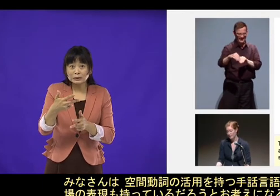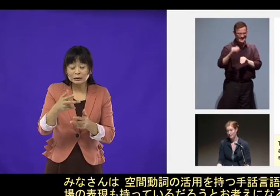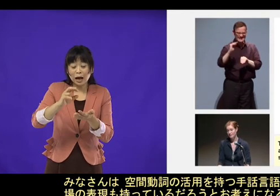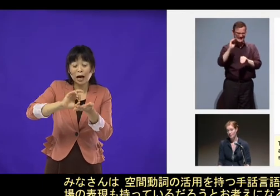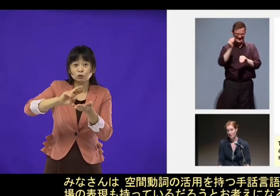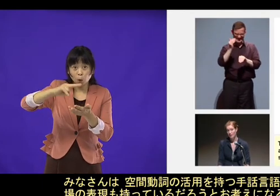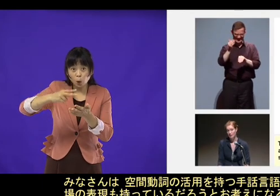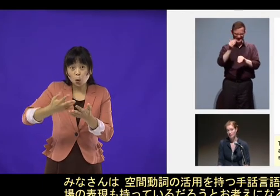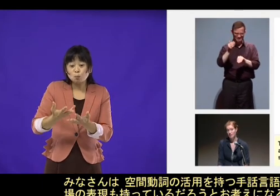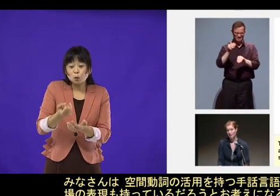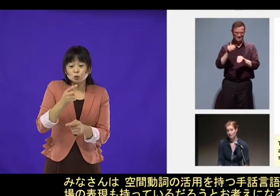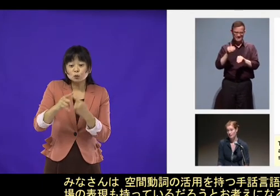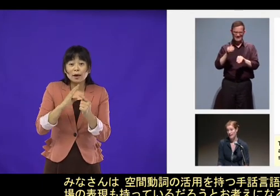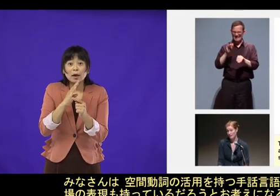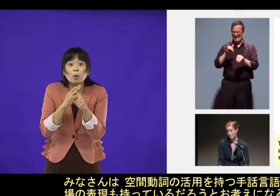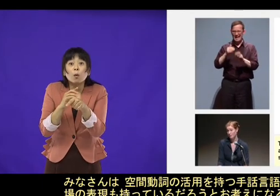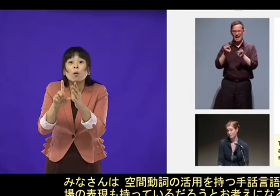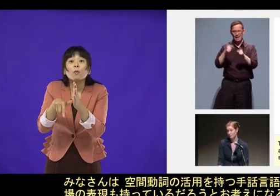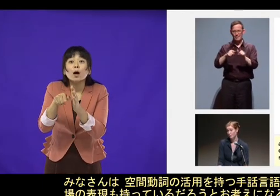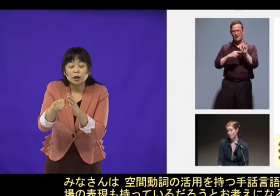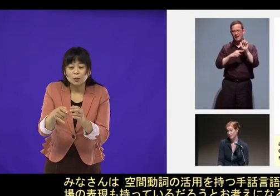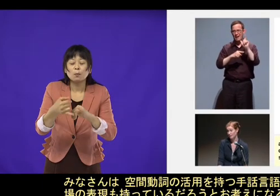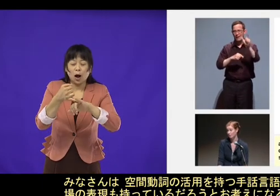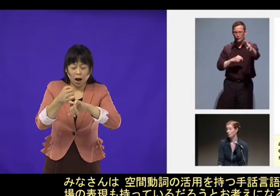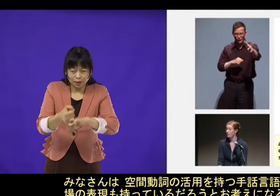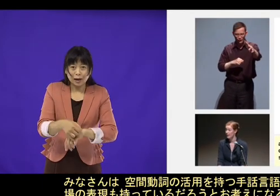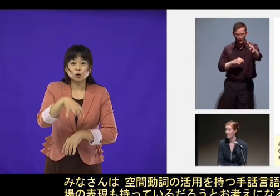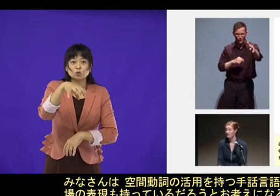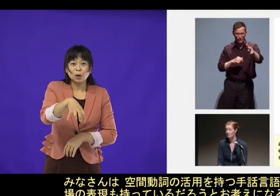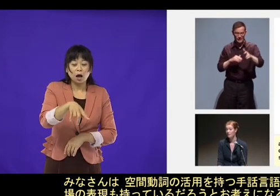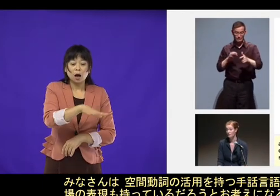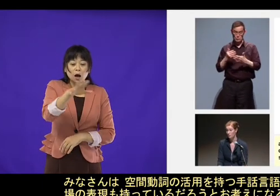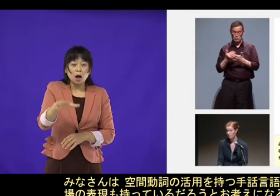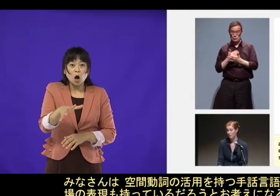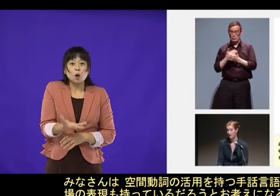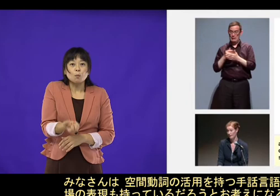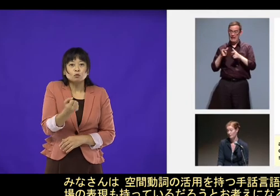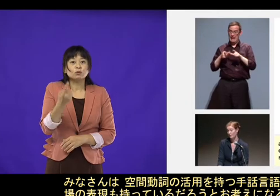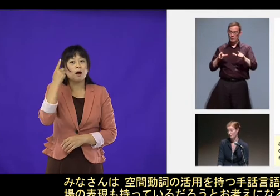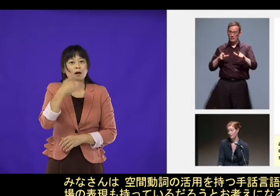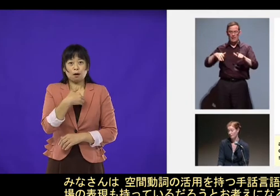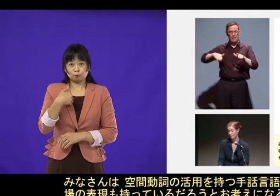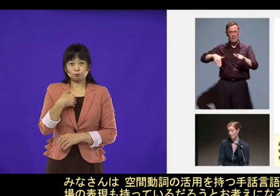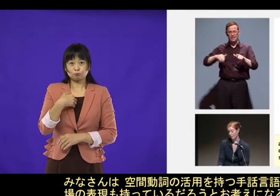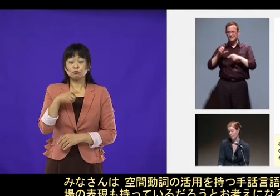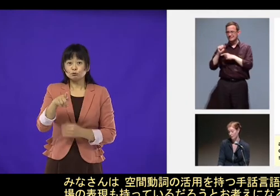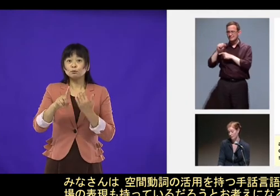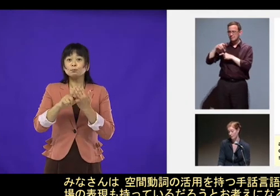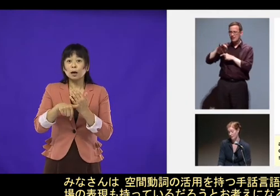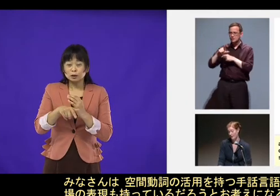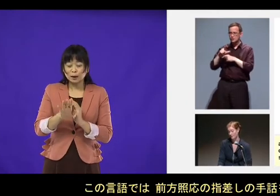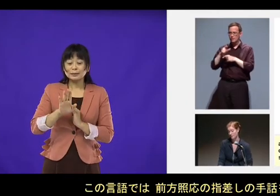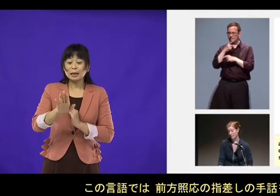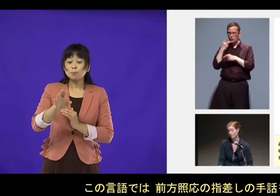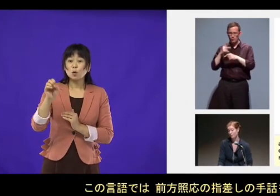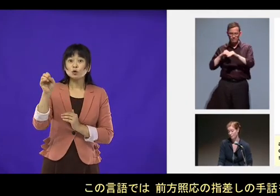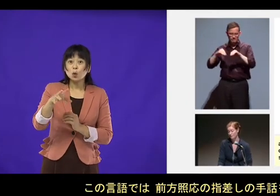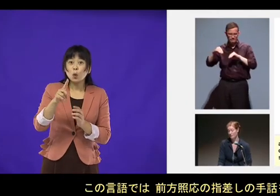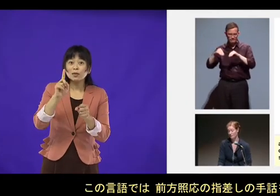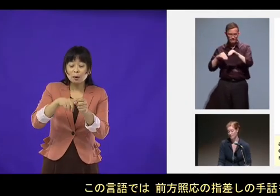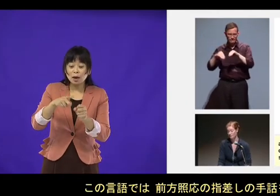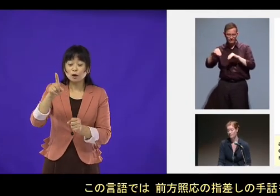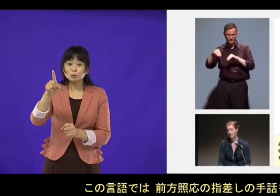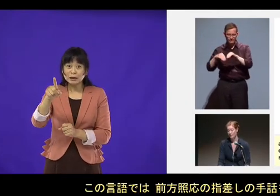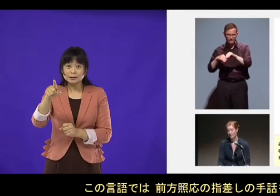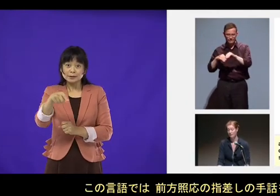you'd predict that a sign language that has spatial verb inflection also has loci. It has anaphoric